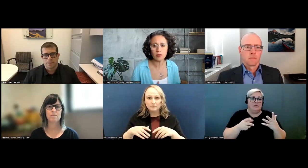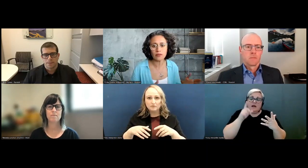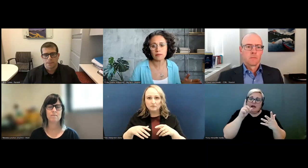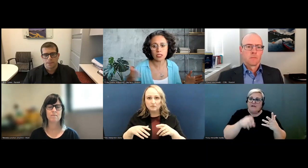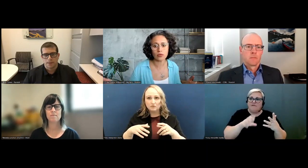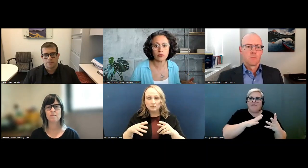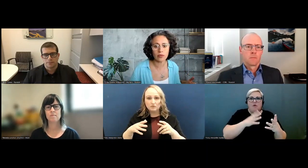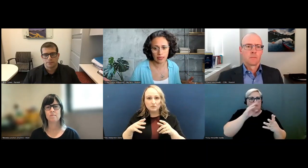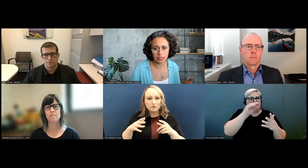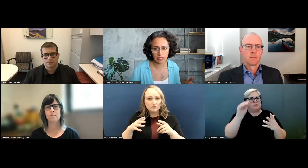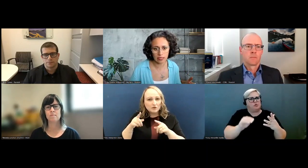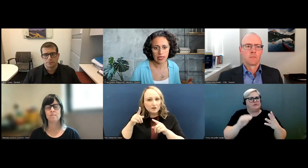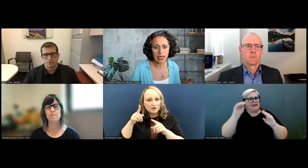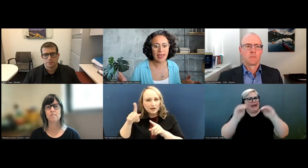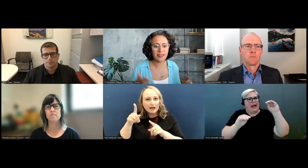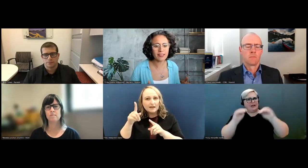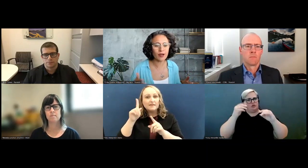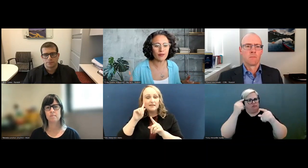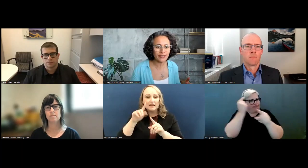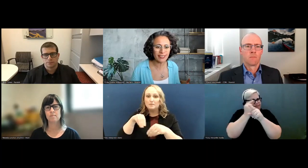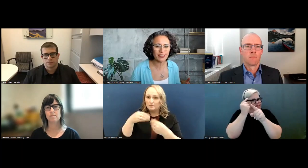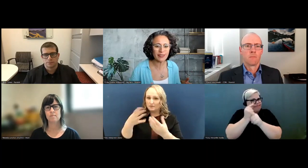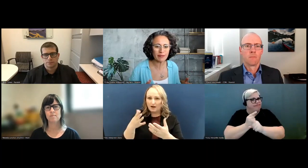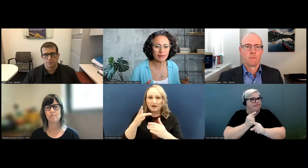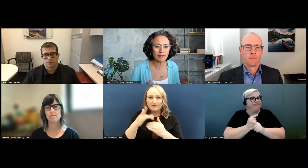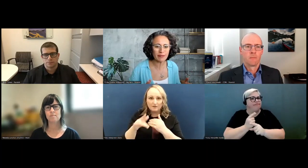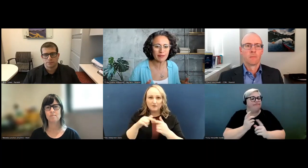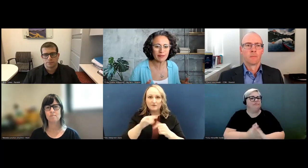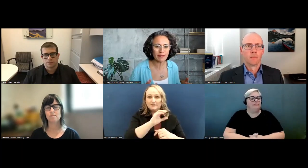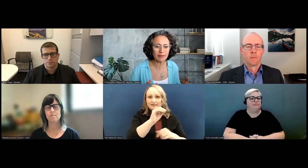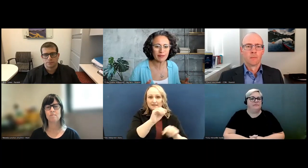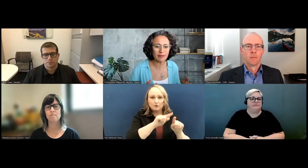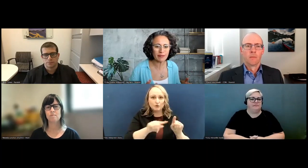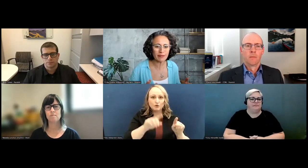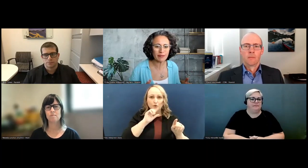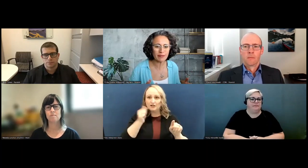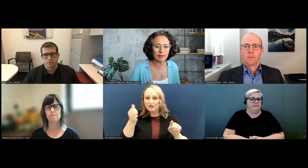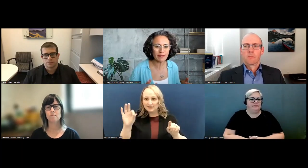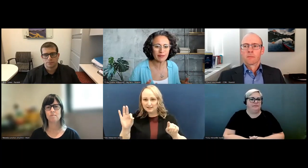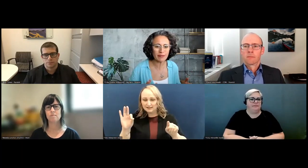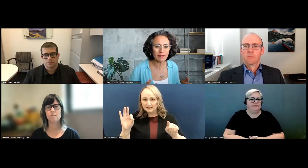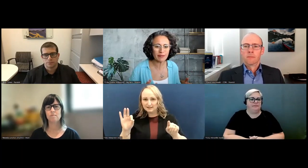this is available from 0 to 19. And this is a conversation